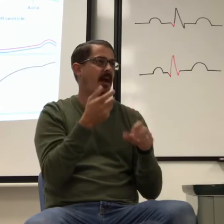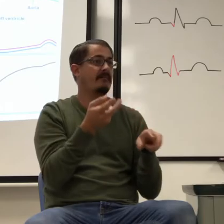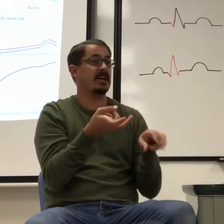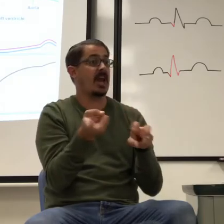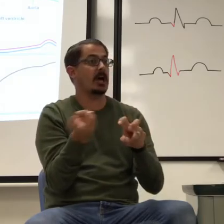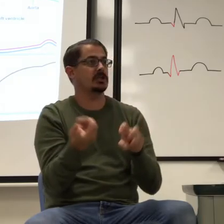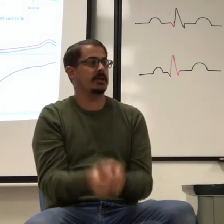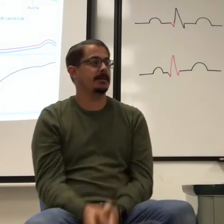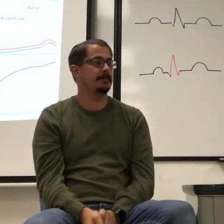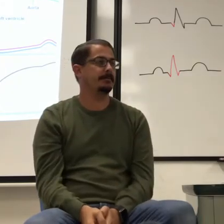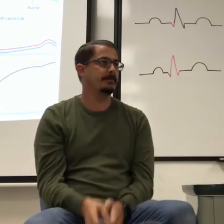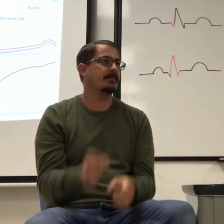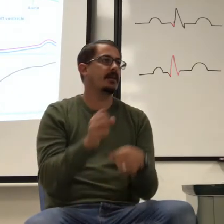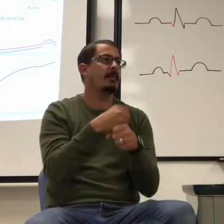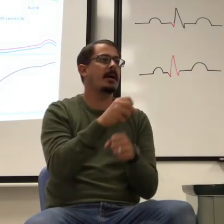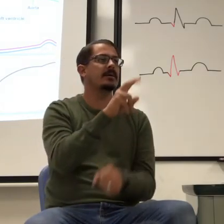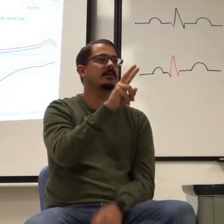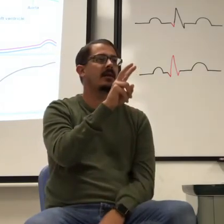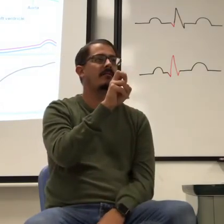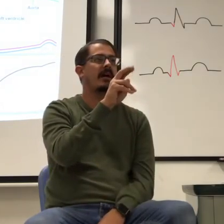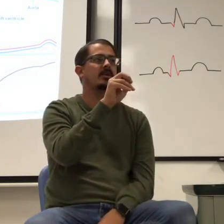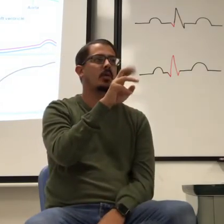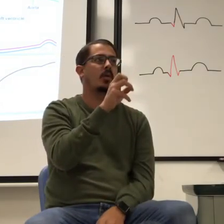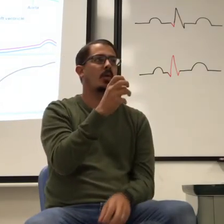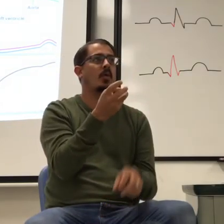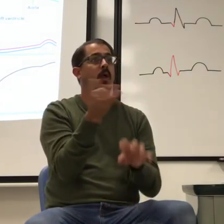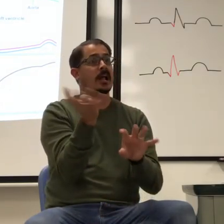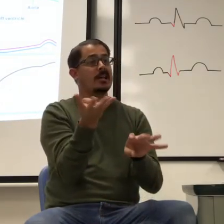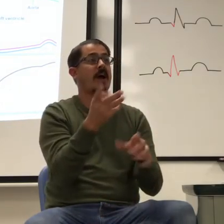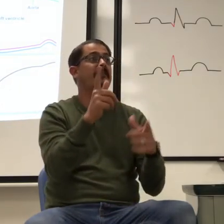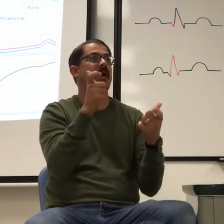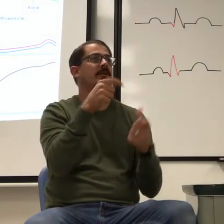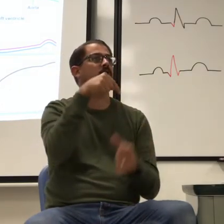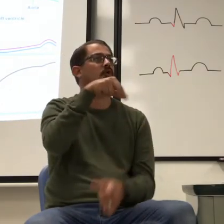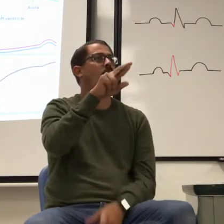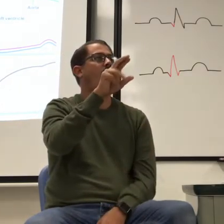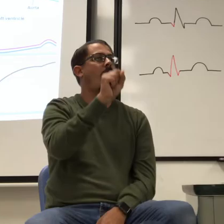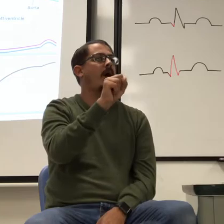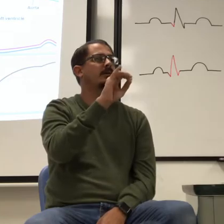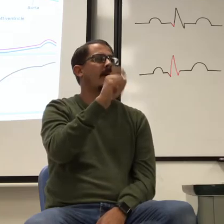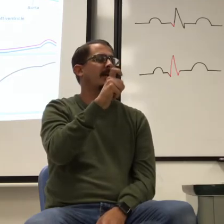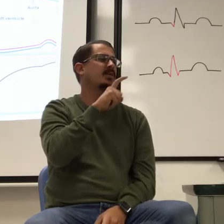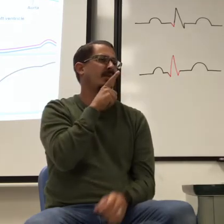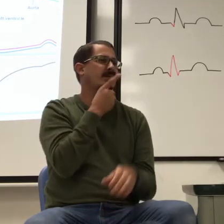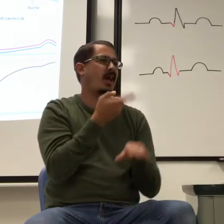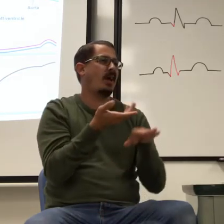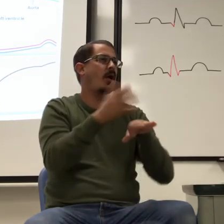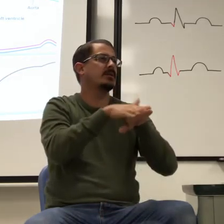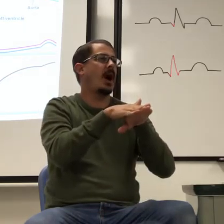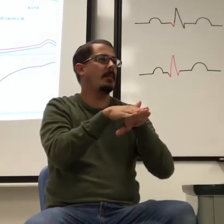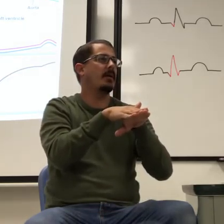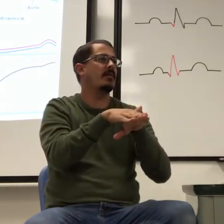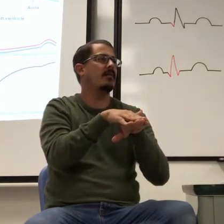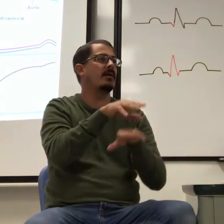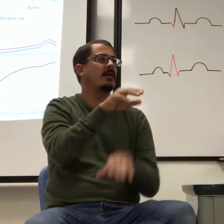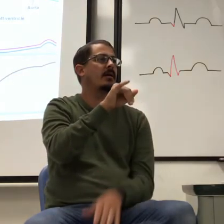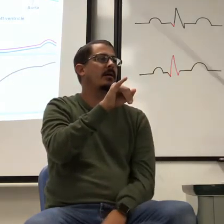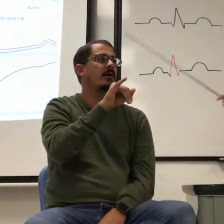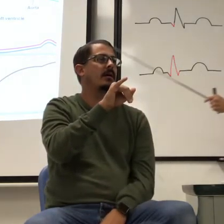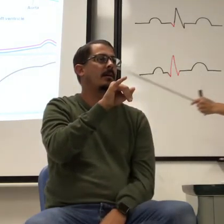there. It makes those ventricles conduct very fast. They put the QRS complex, it's basically right on top of